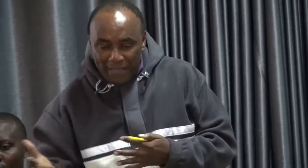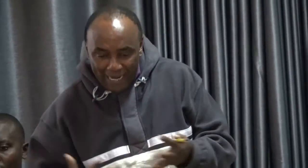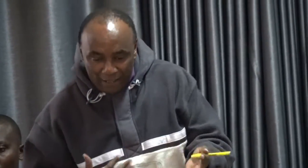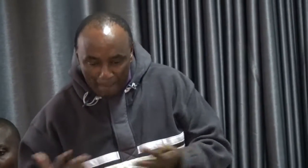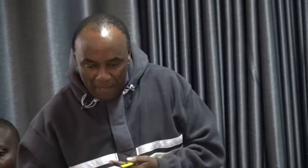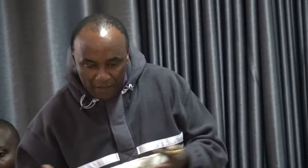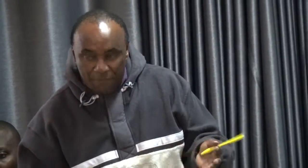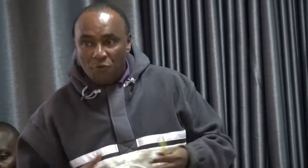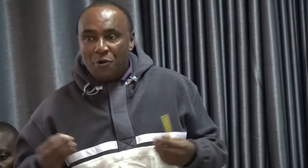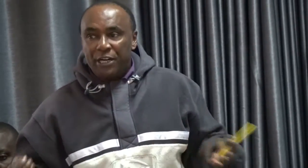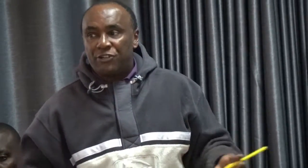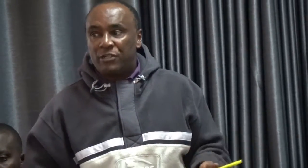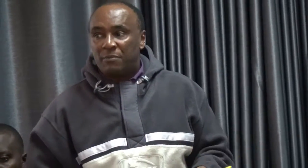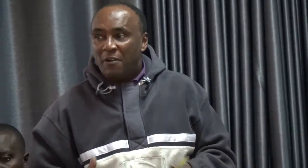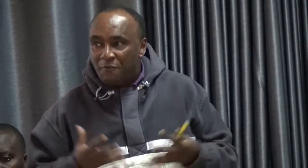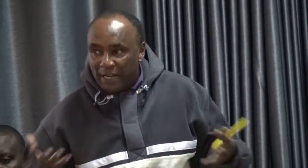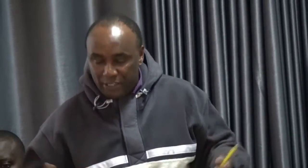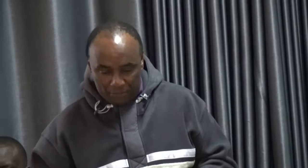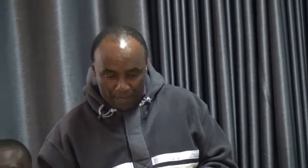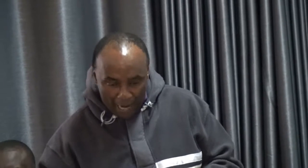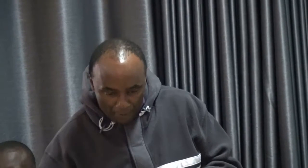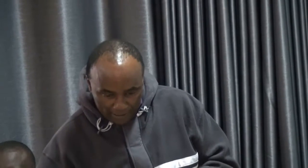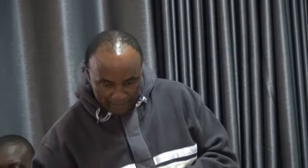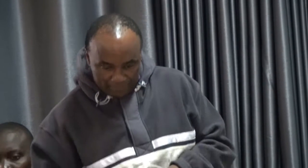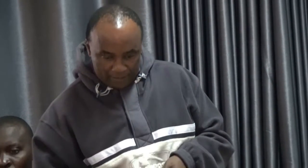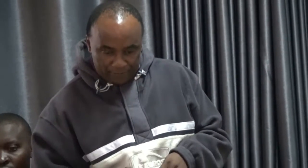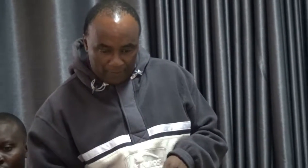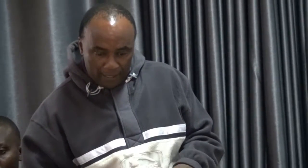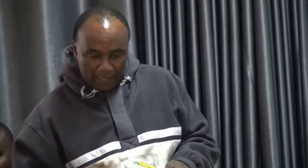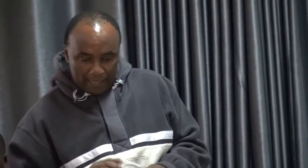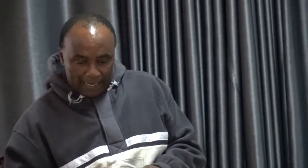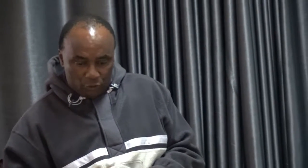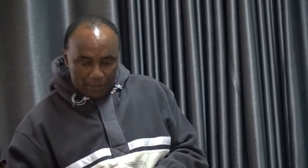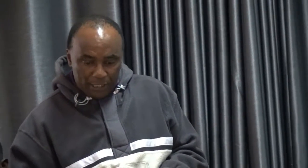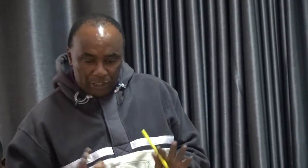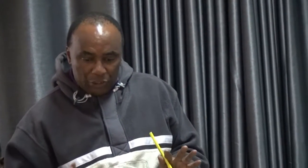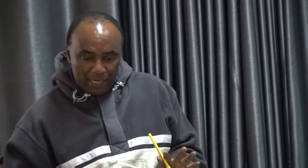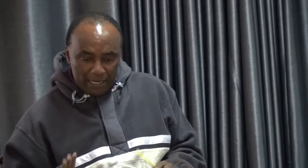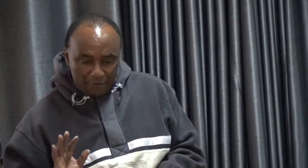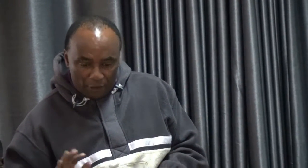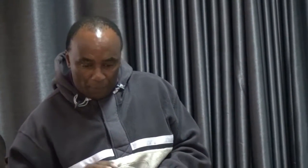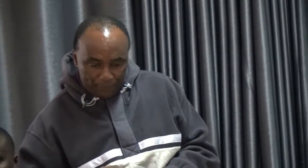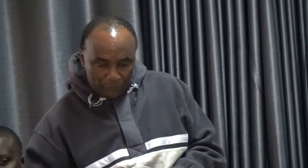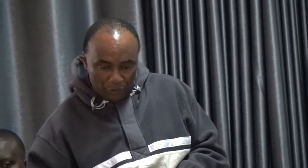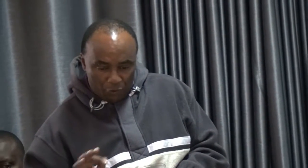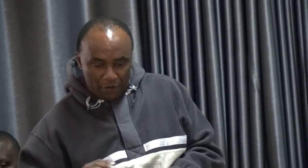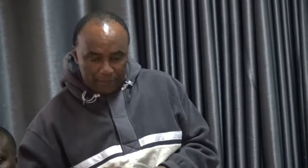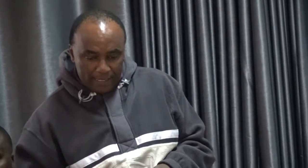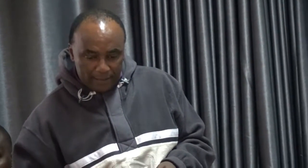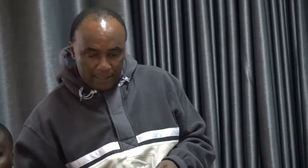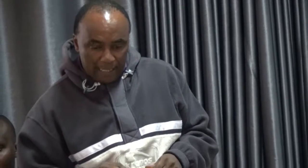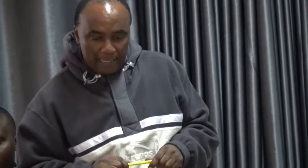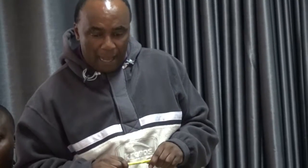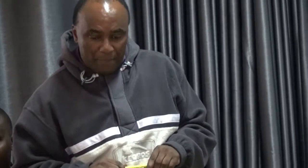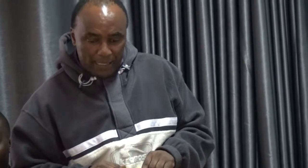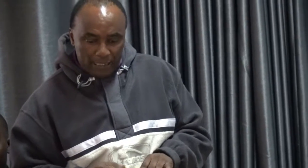So there is meaningful relationship, friendship among themselves. Next one, students develop